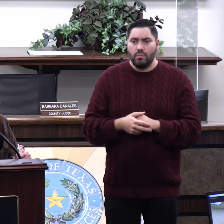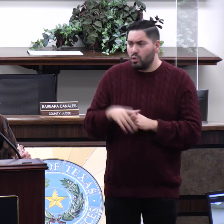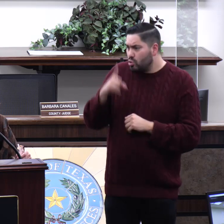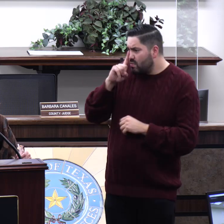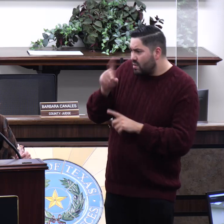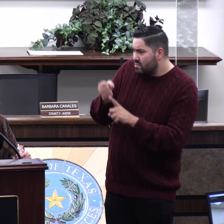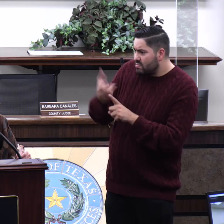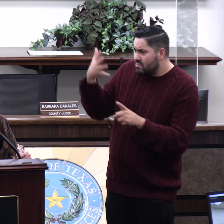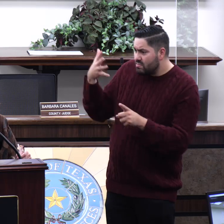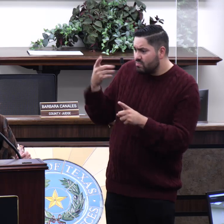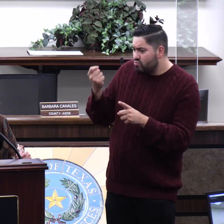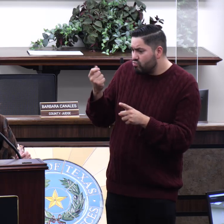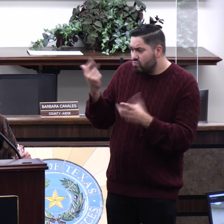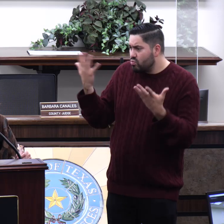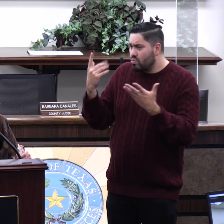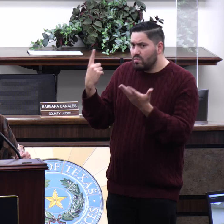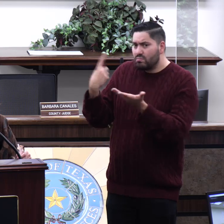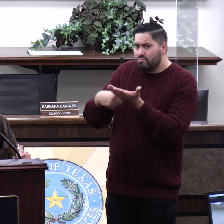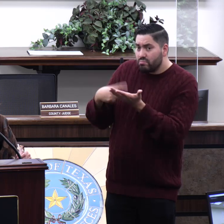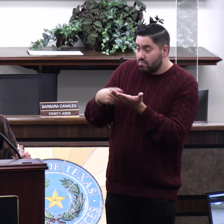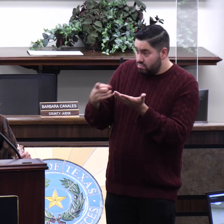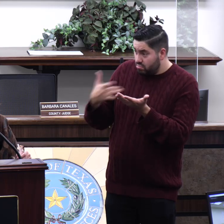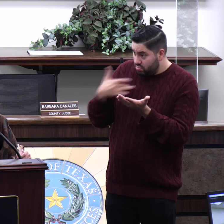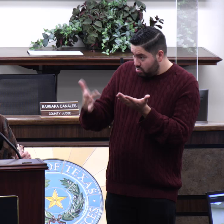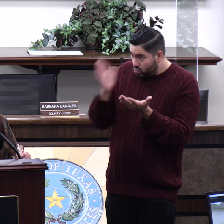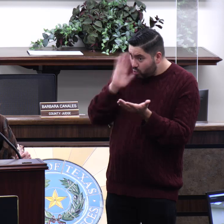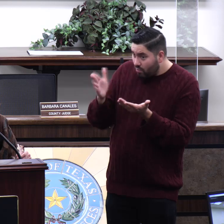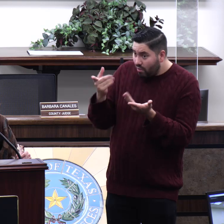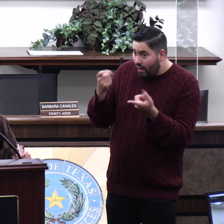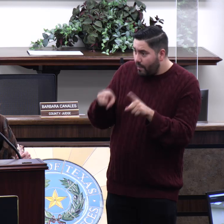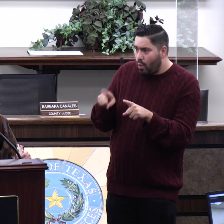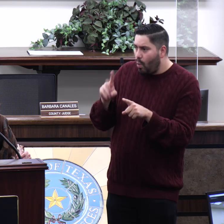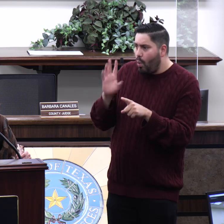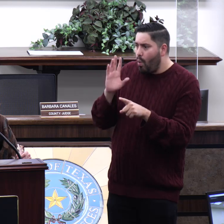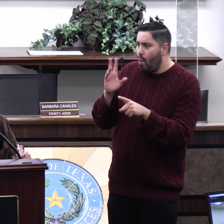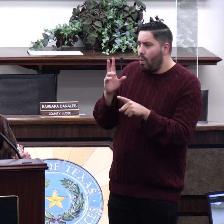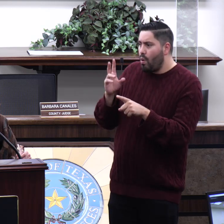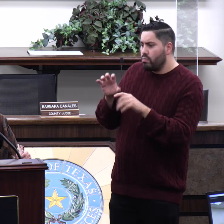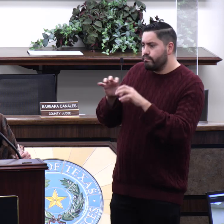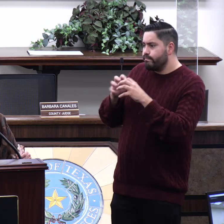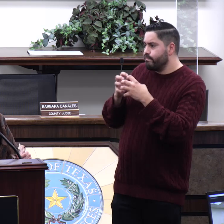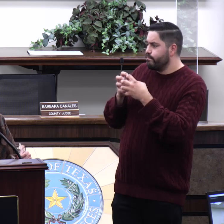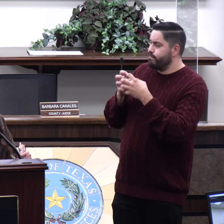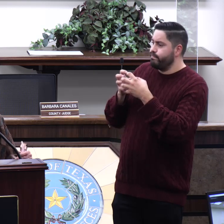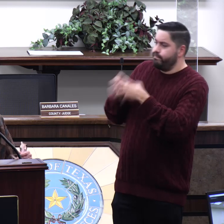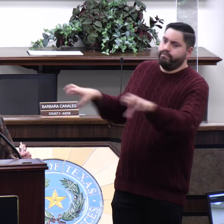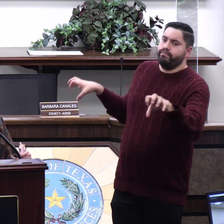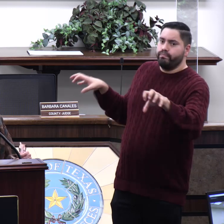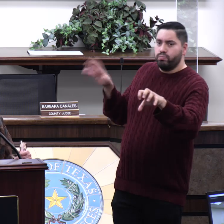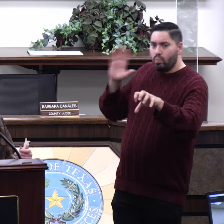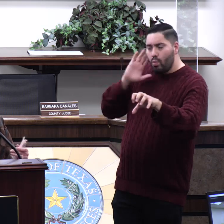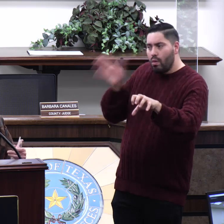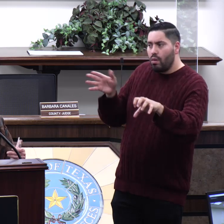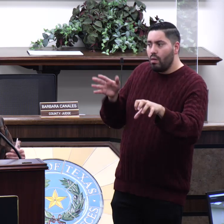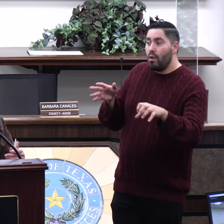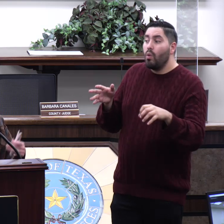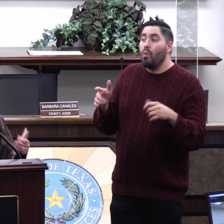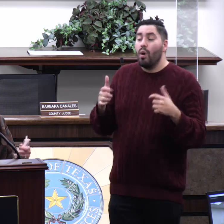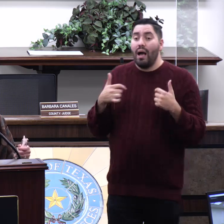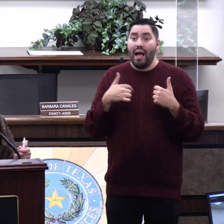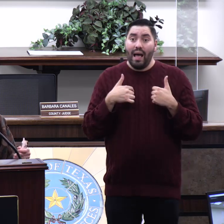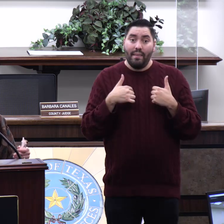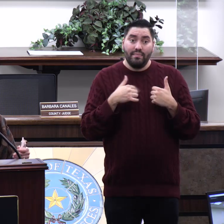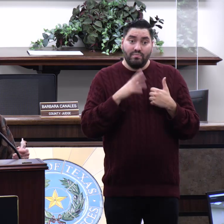Expand on that at all, just like what kind of conversation do you think is likely, or is it still going to, that date is that date? Well, I'm speaking as